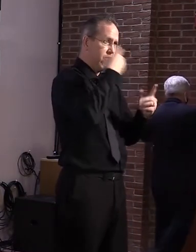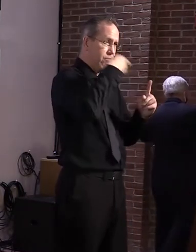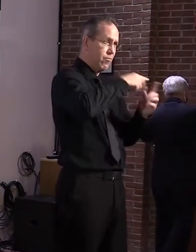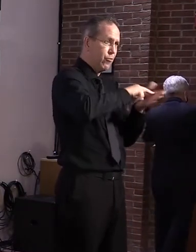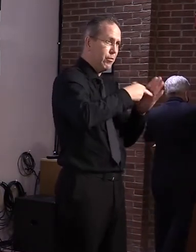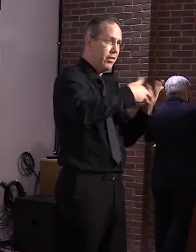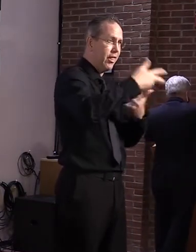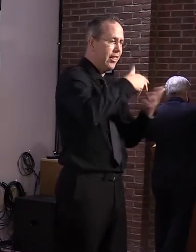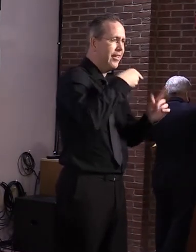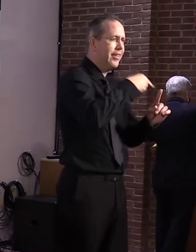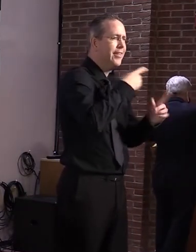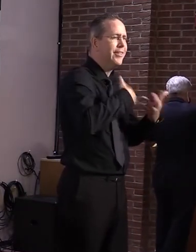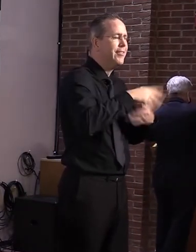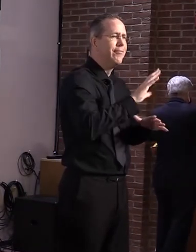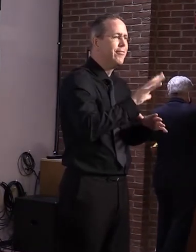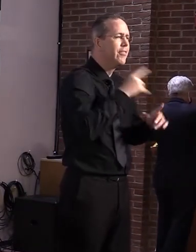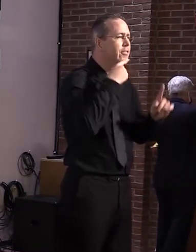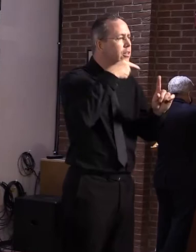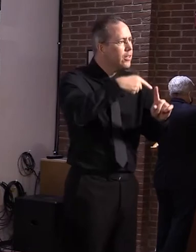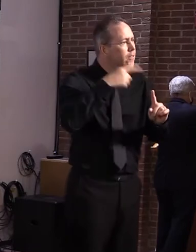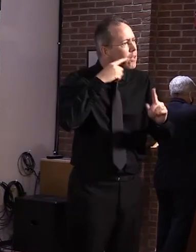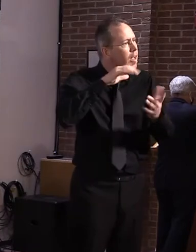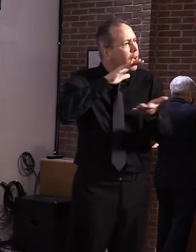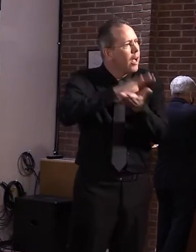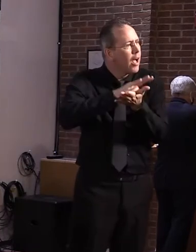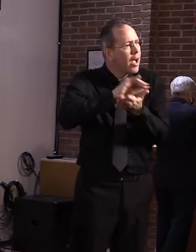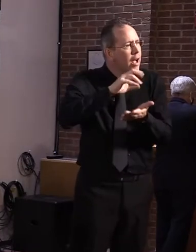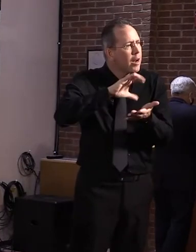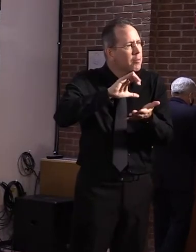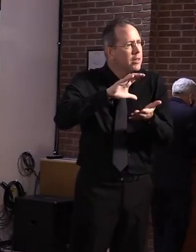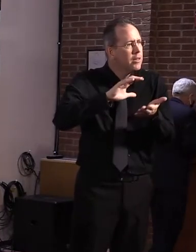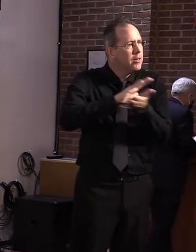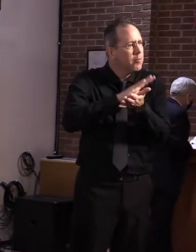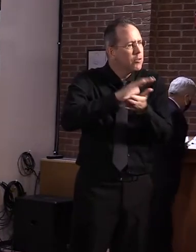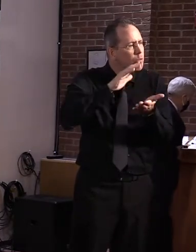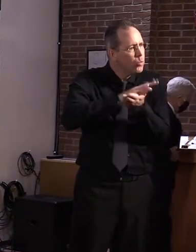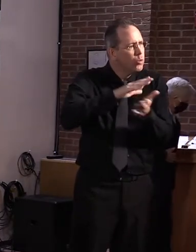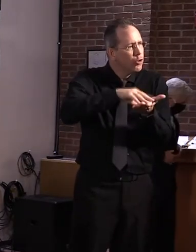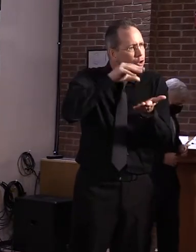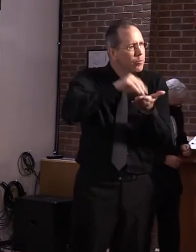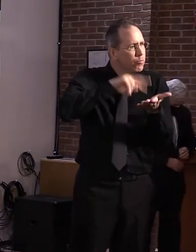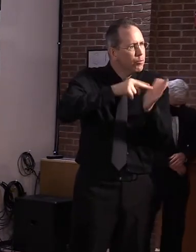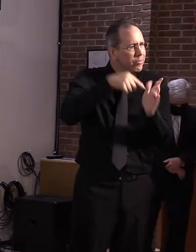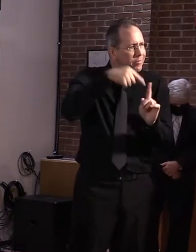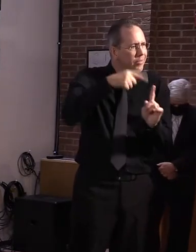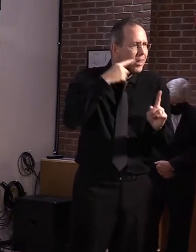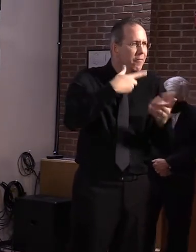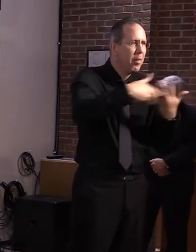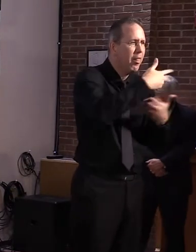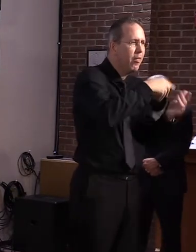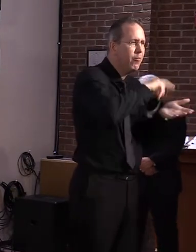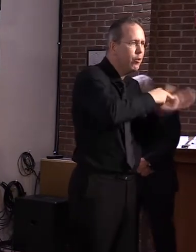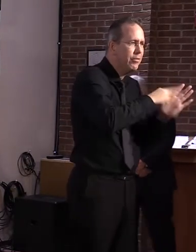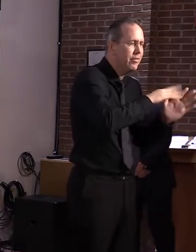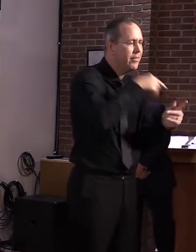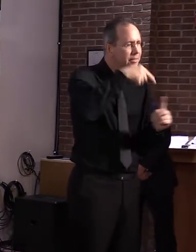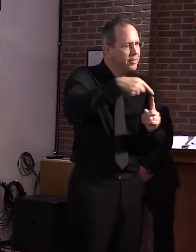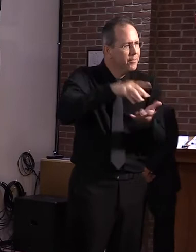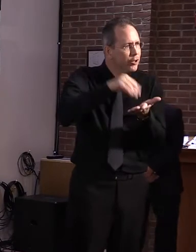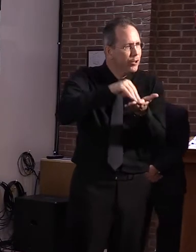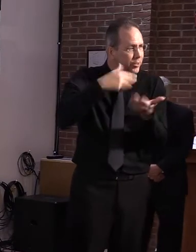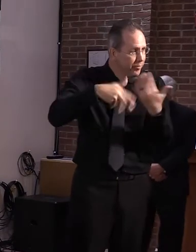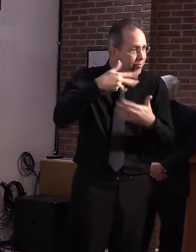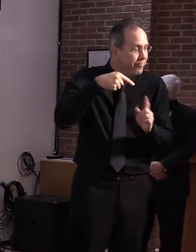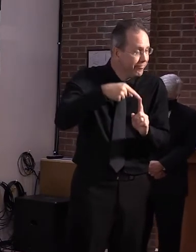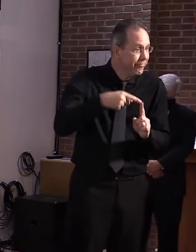The other pieces of college that are so wonderful and that add to the richness of the experience is all the personal interactions. Well, there's